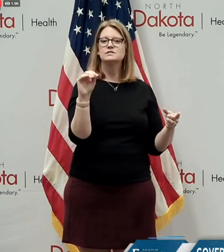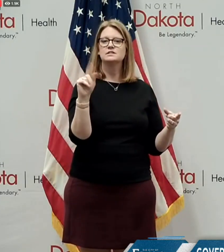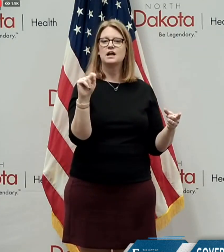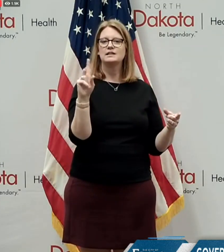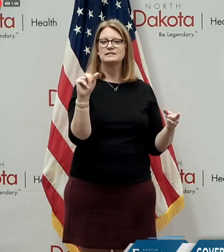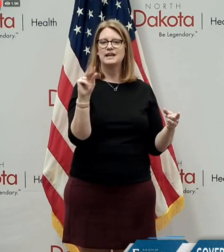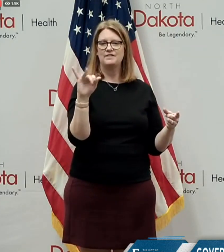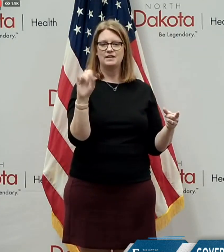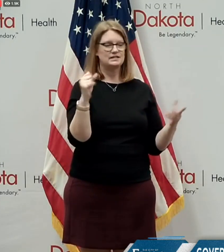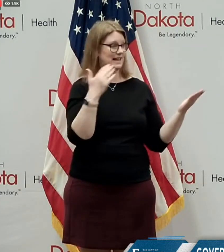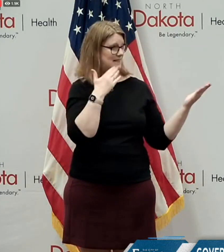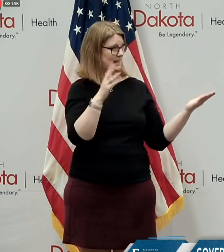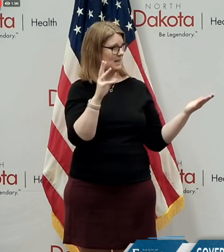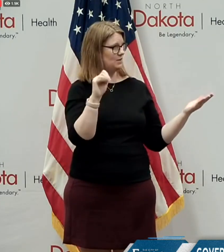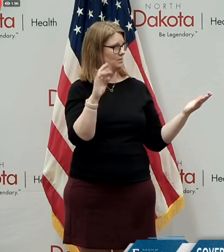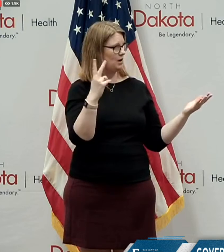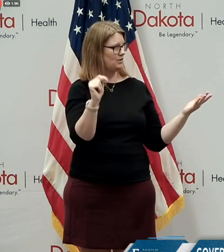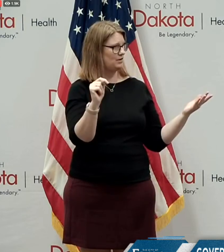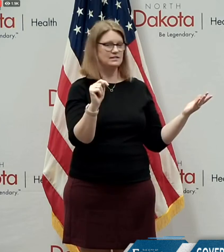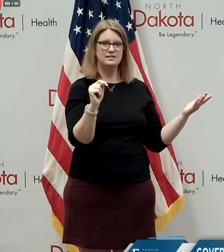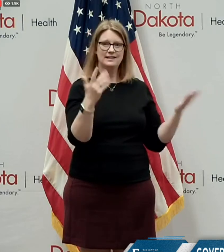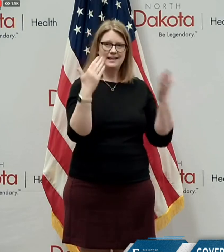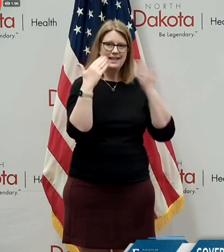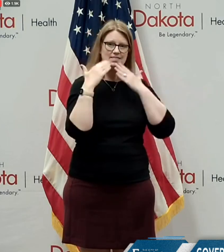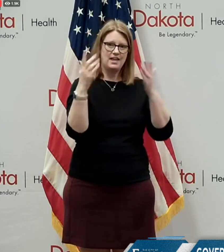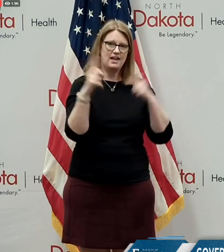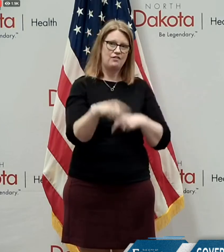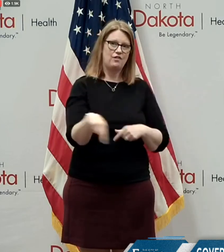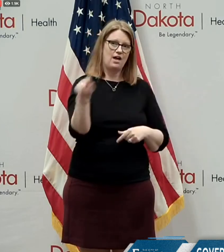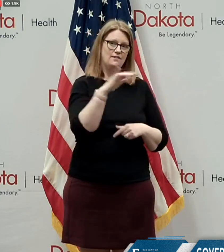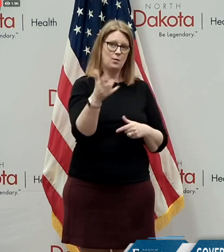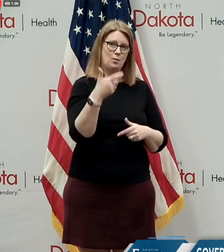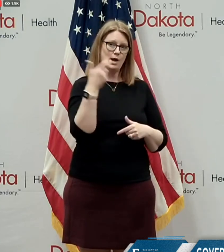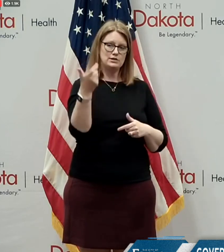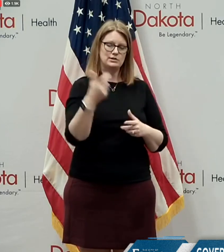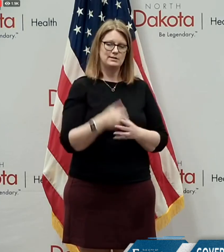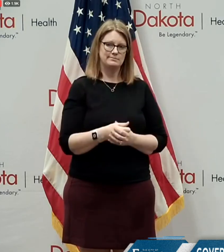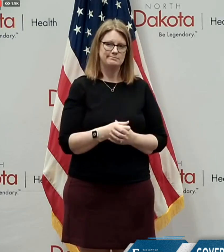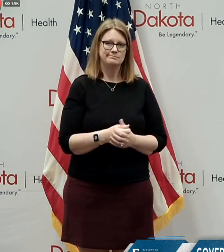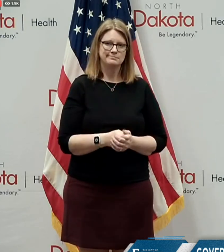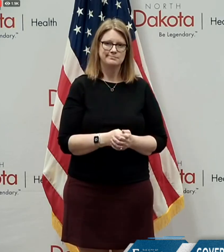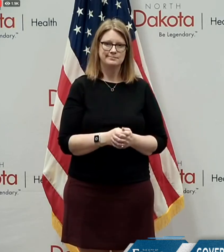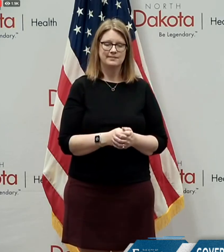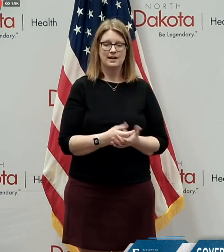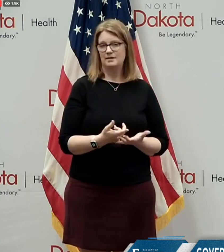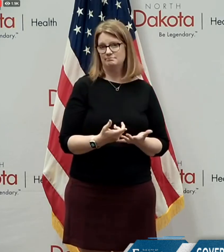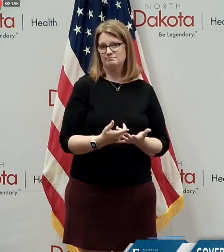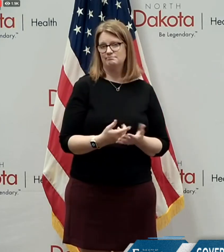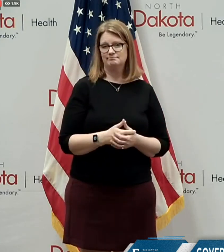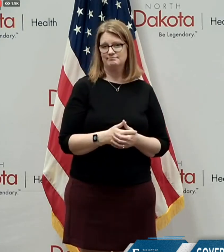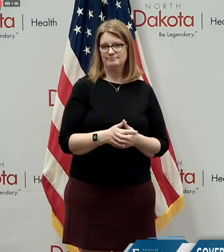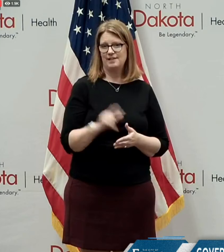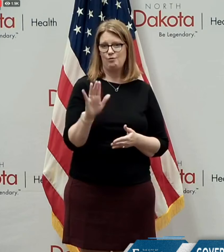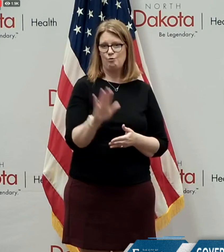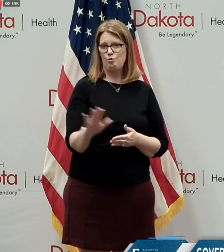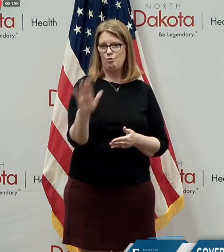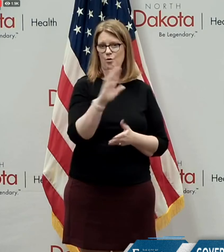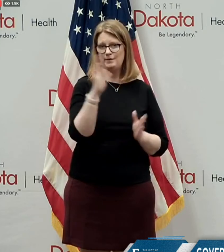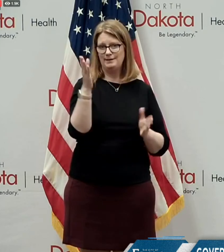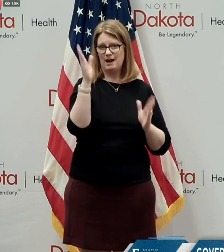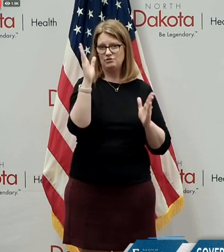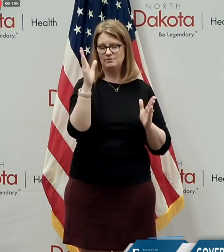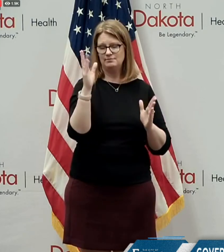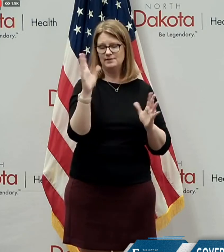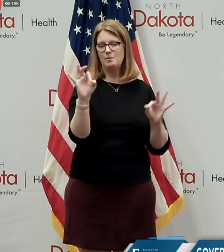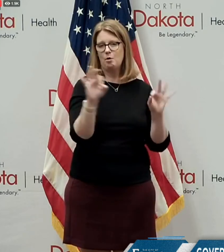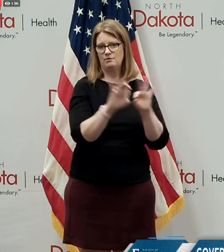and thanks everybody, especially that was watching today and viewing today, because your attention and presence really